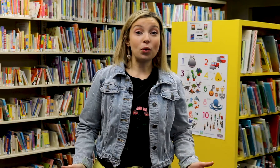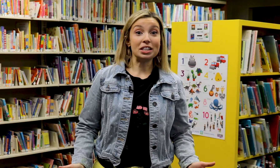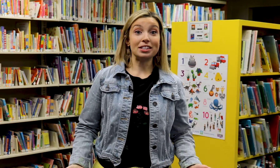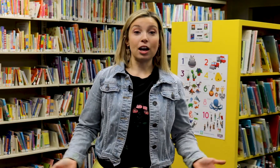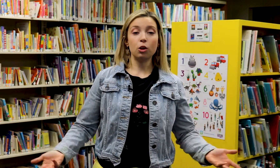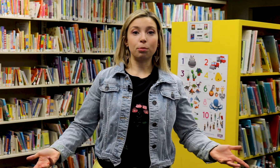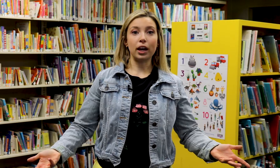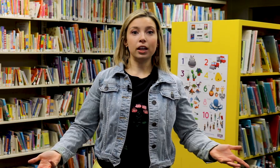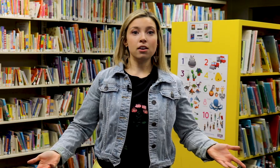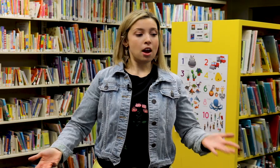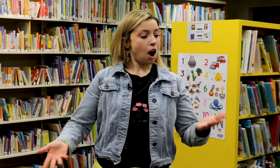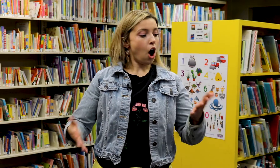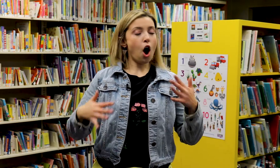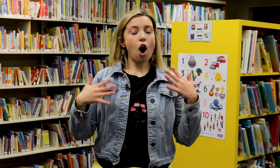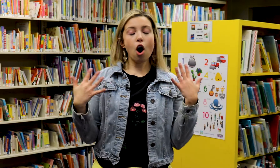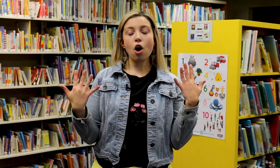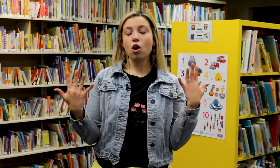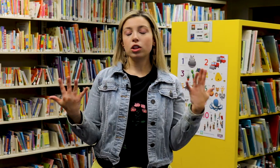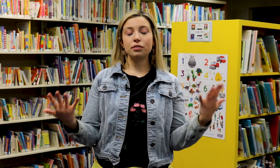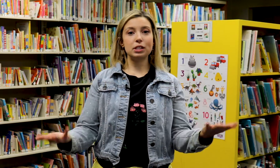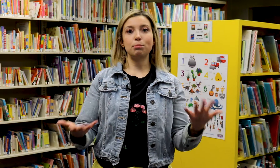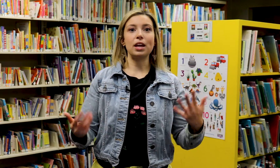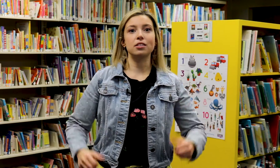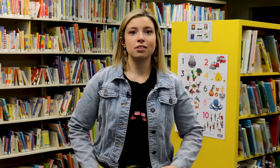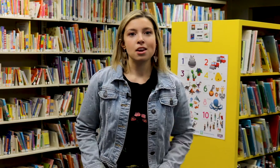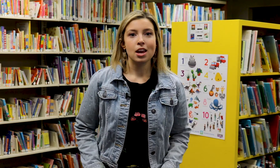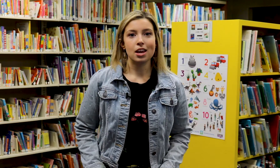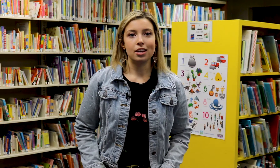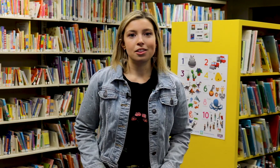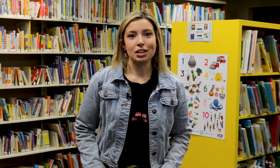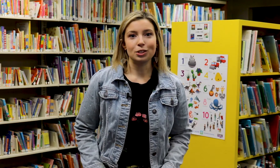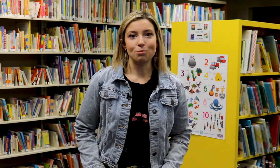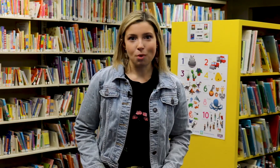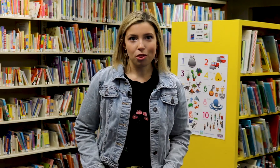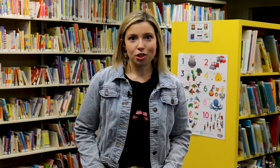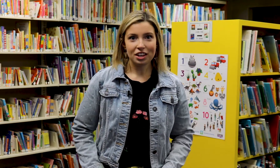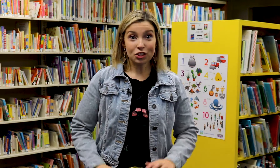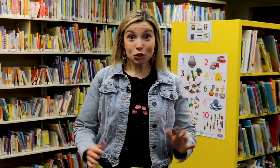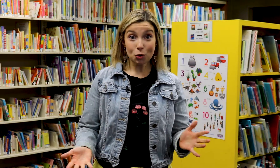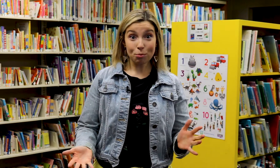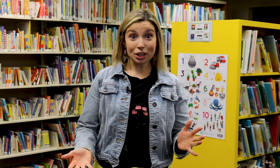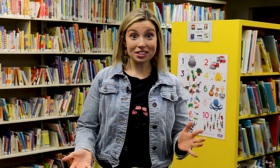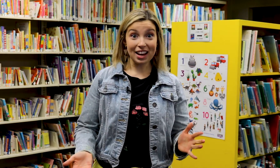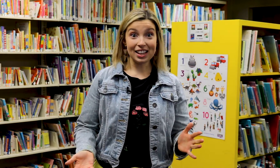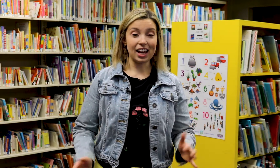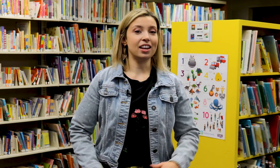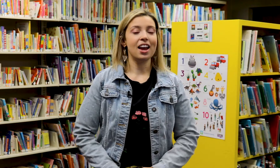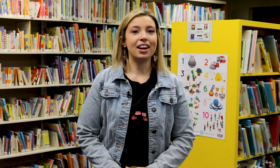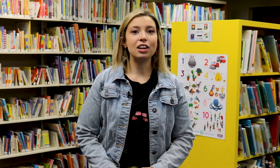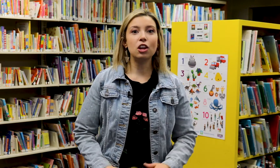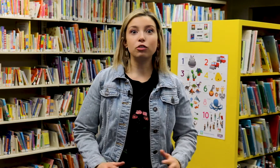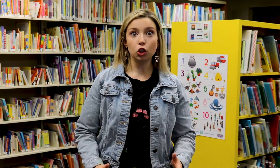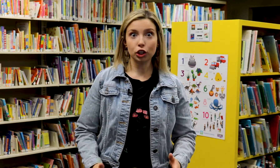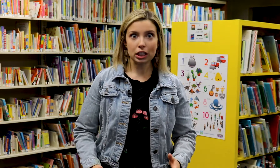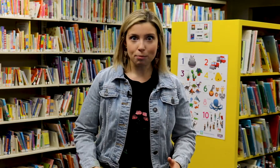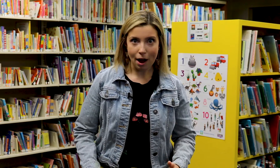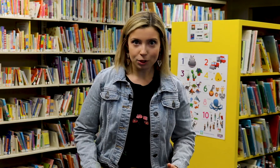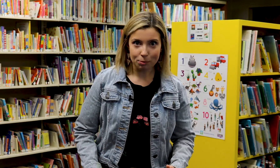to celebrate all of space in this month. It's super exciting, and I love learning about